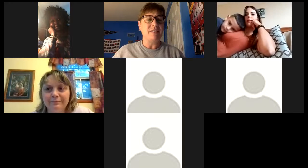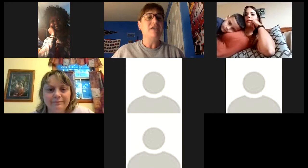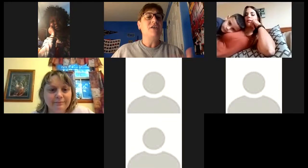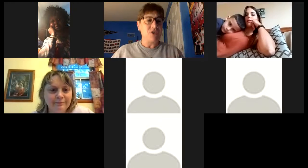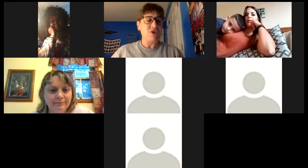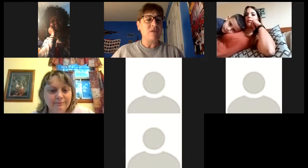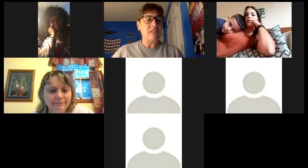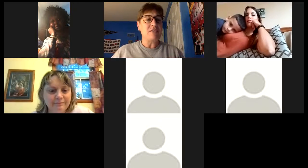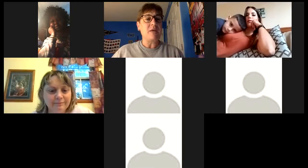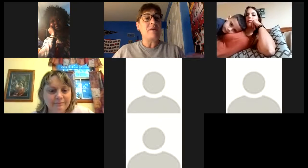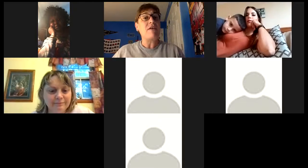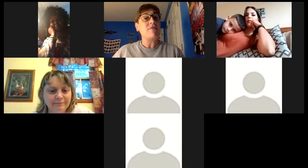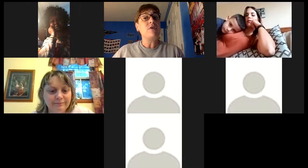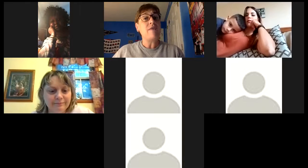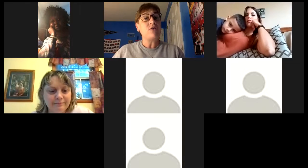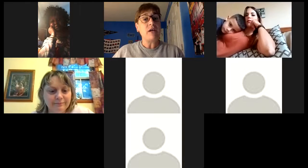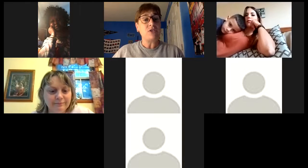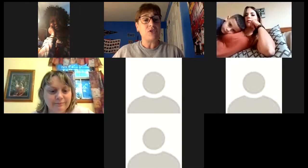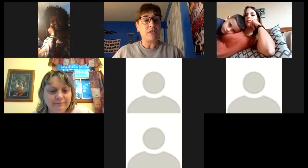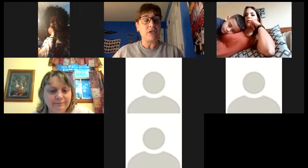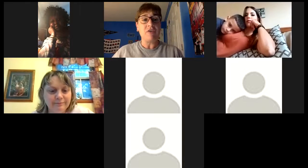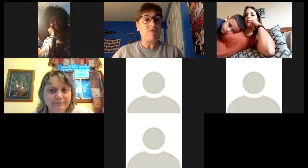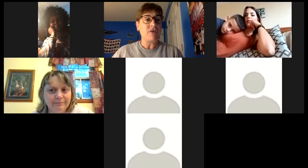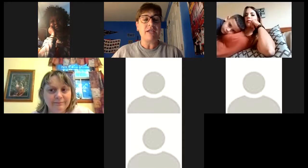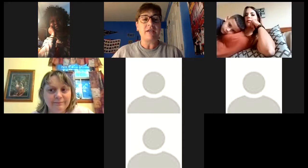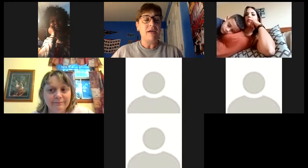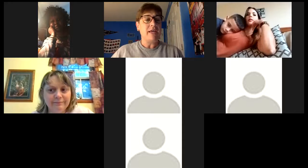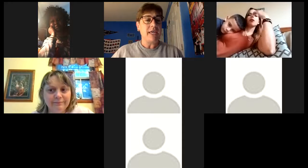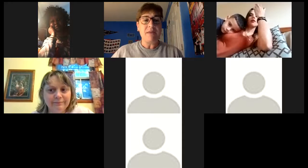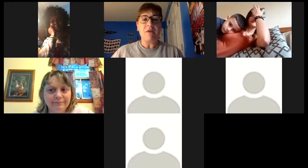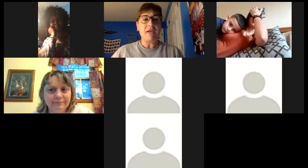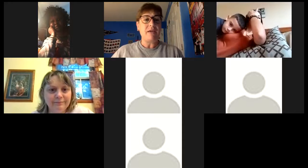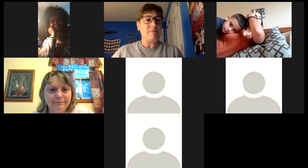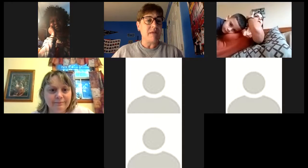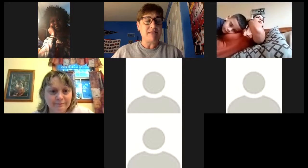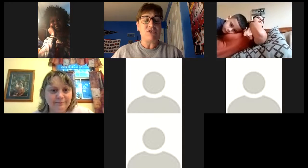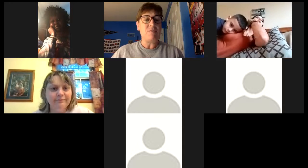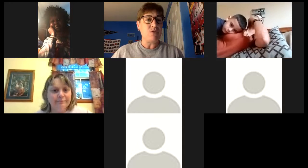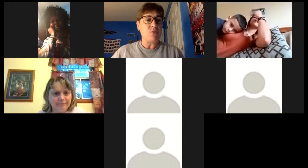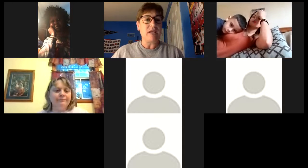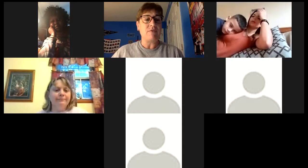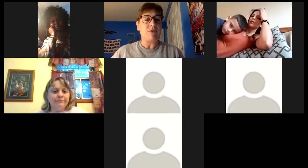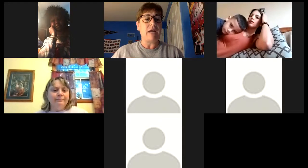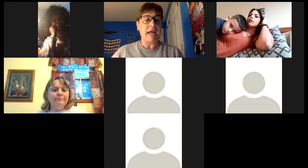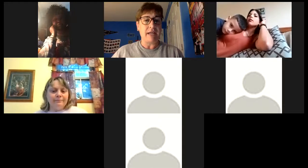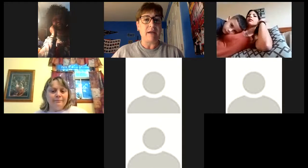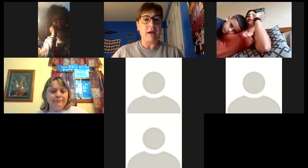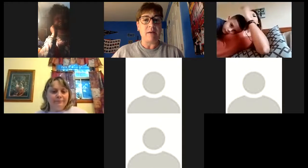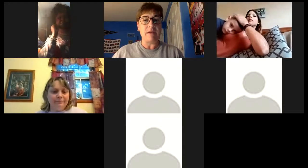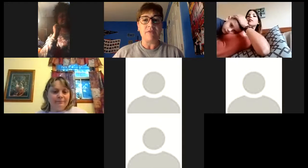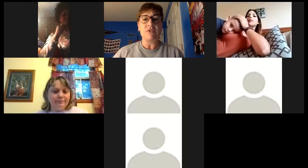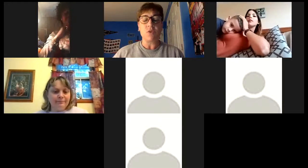picture. And, you can always look there. But if ever you have a question, feel free to email me, message me, or whatever.